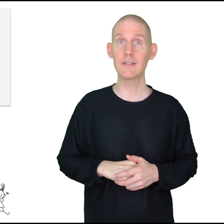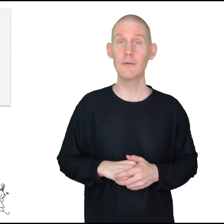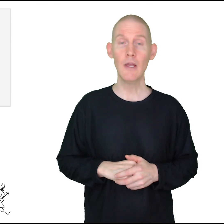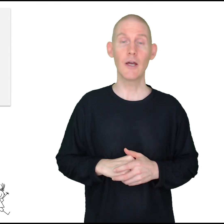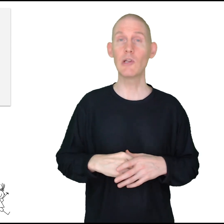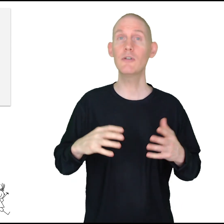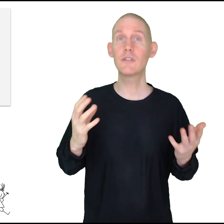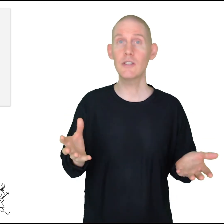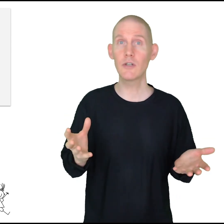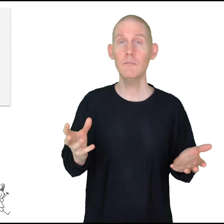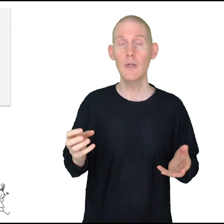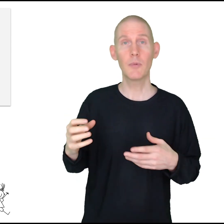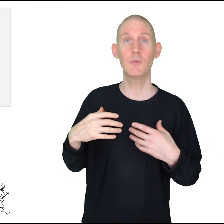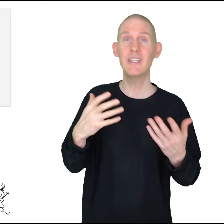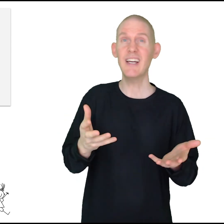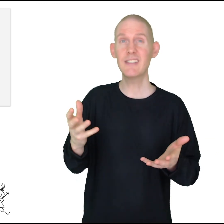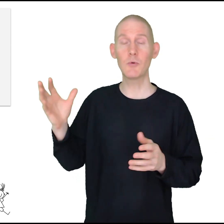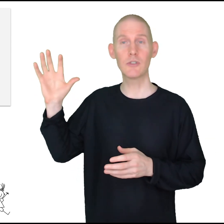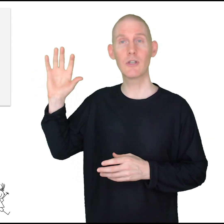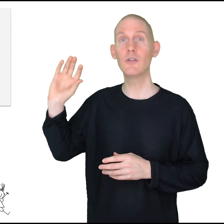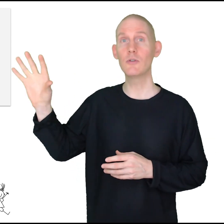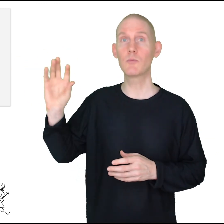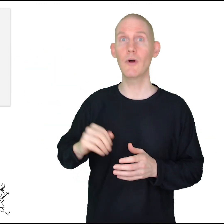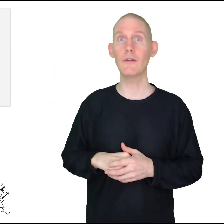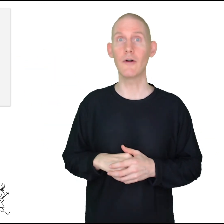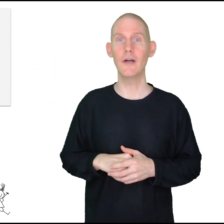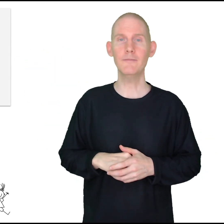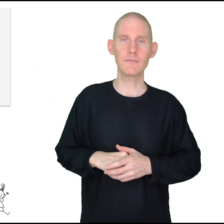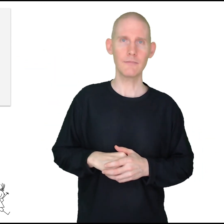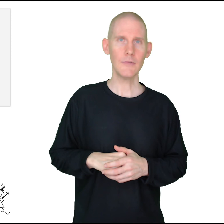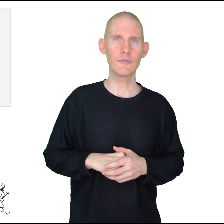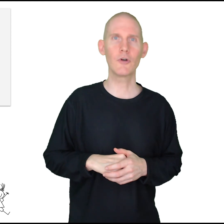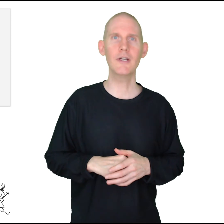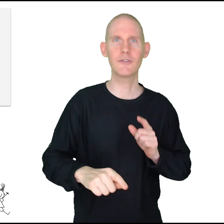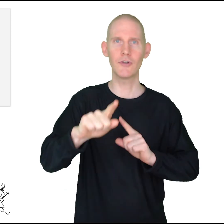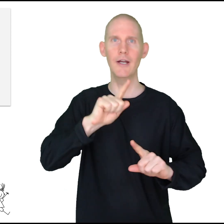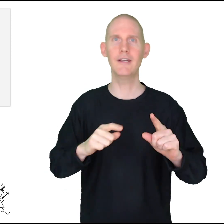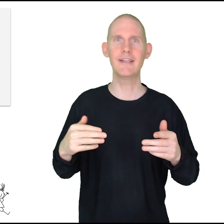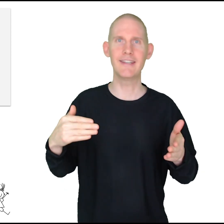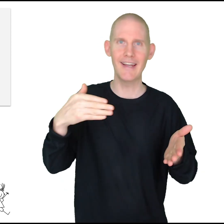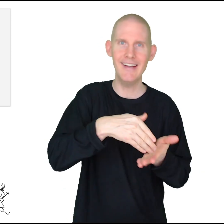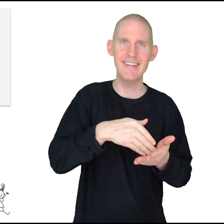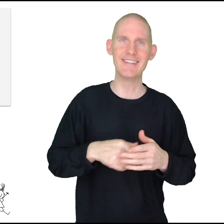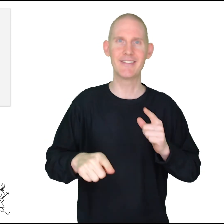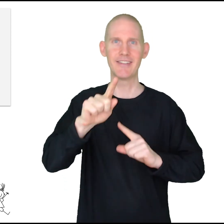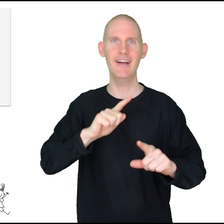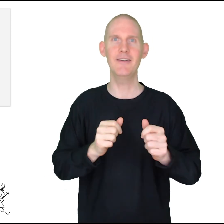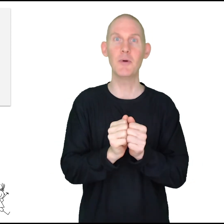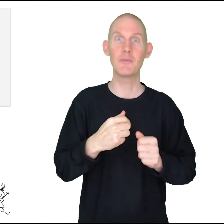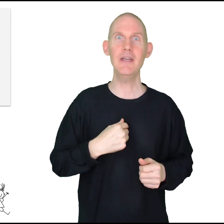Now, we learned sister, but to be tested, we're just going to use brother, all right? So let's sign it again. Sign with me. Here we